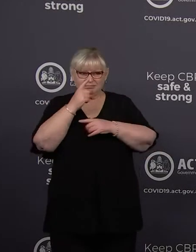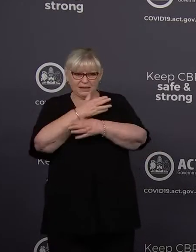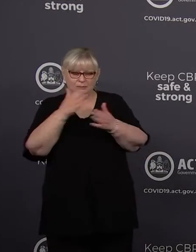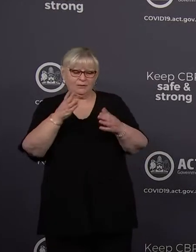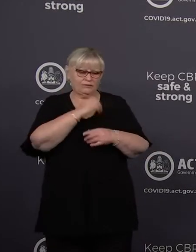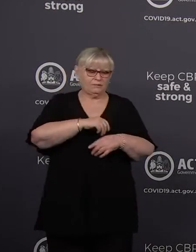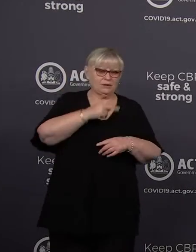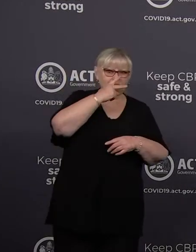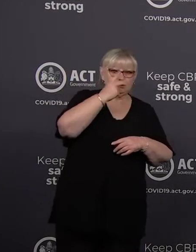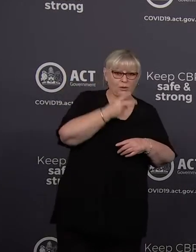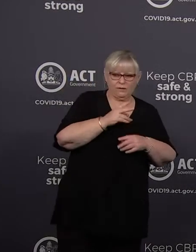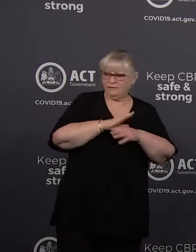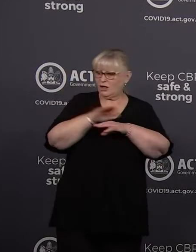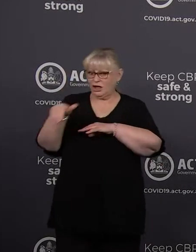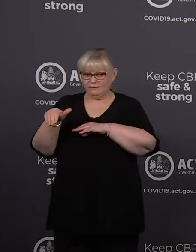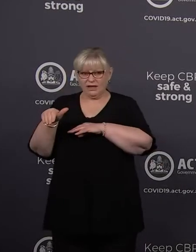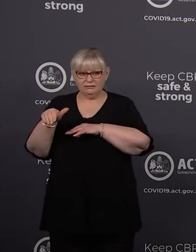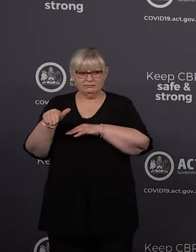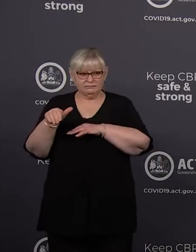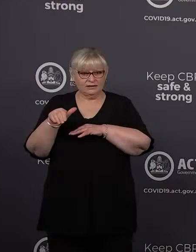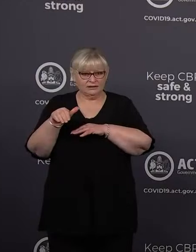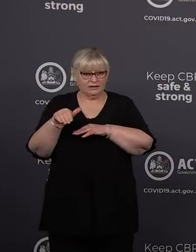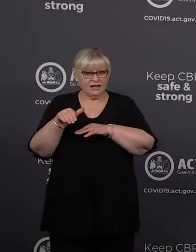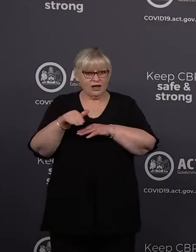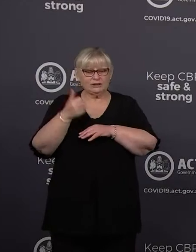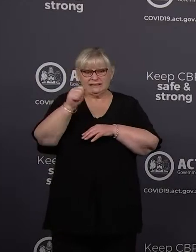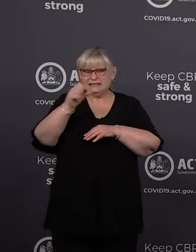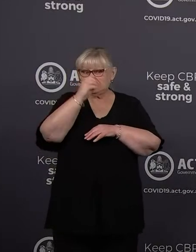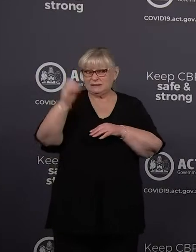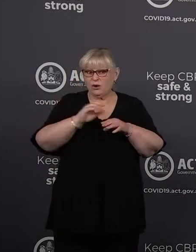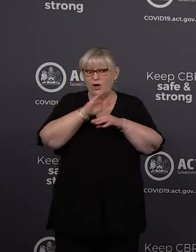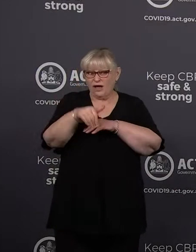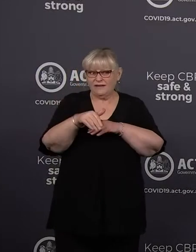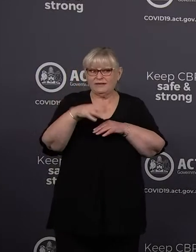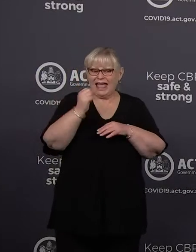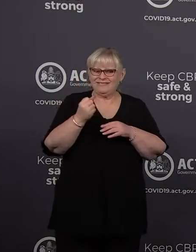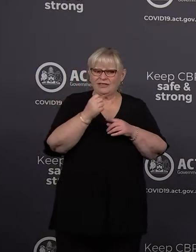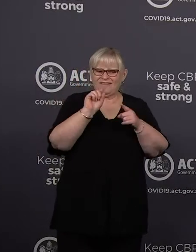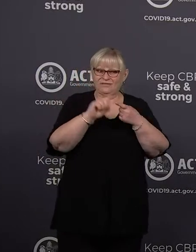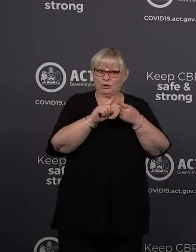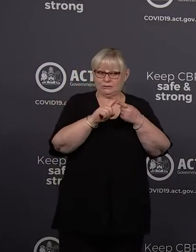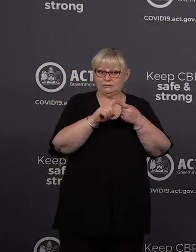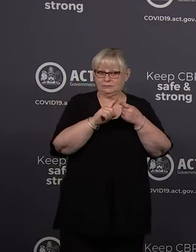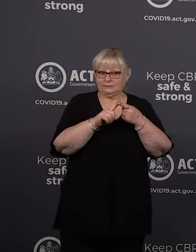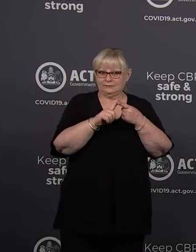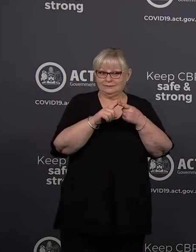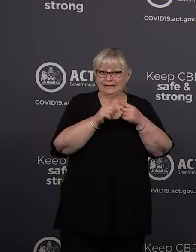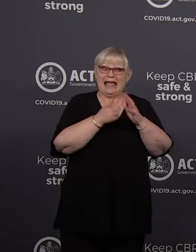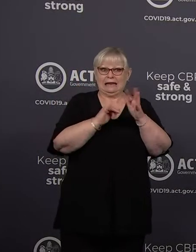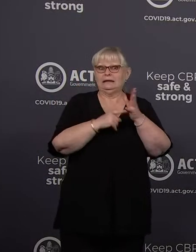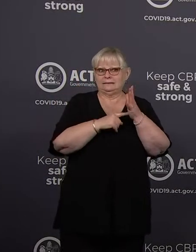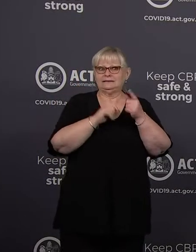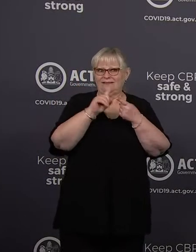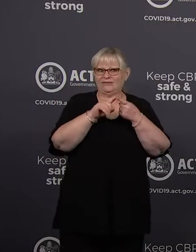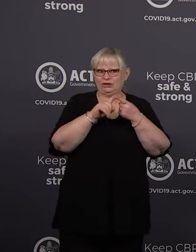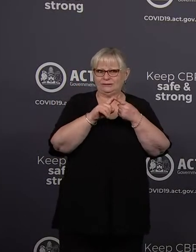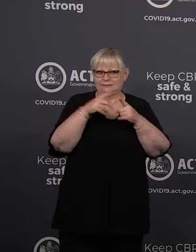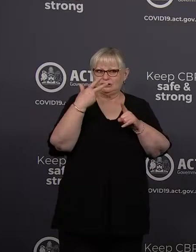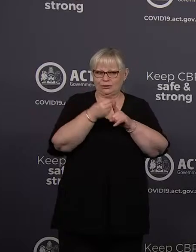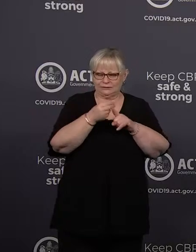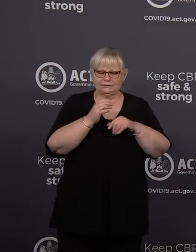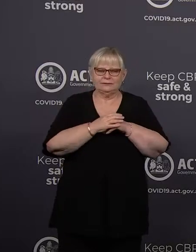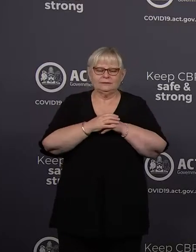aged 12 and above with at least 1 dose of a COVID vaccine. We continue to